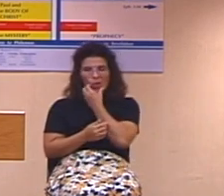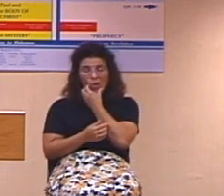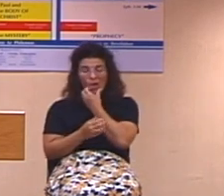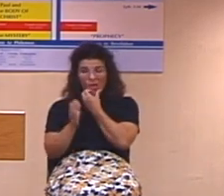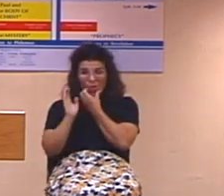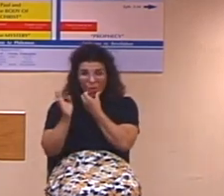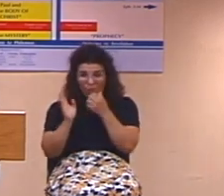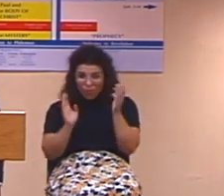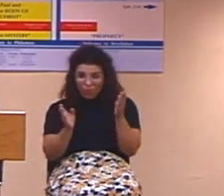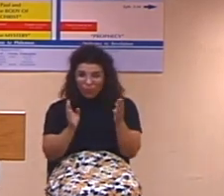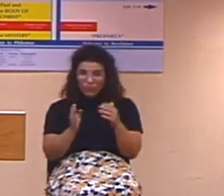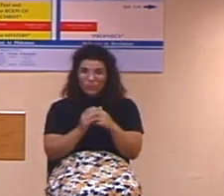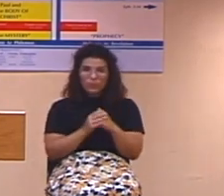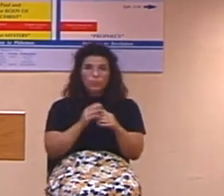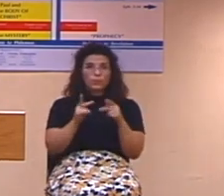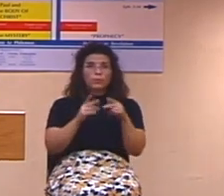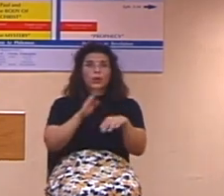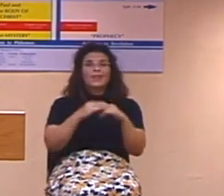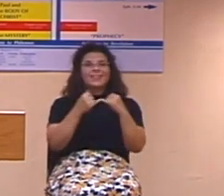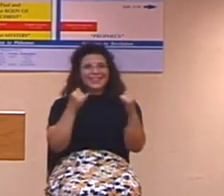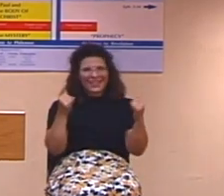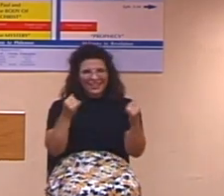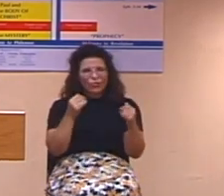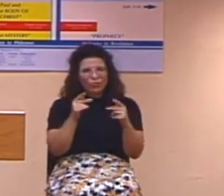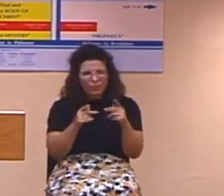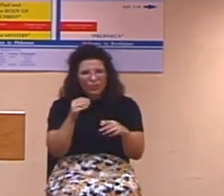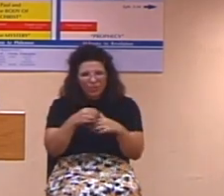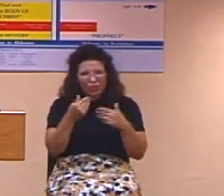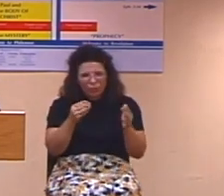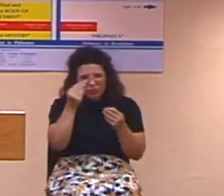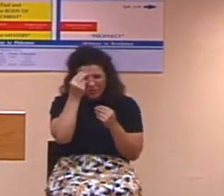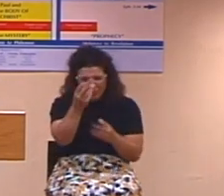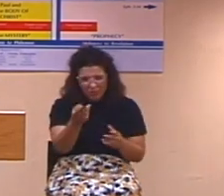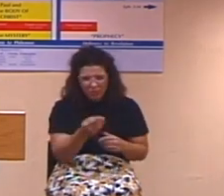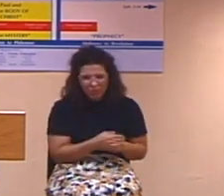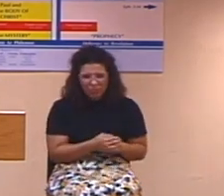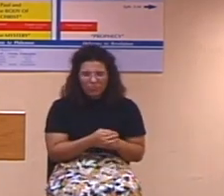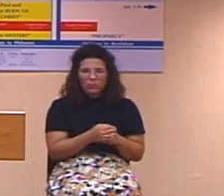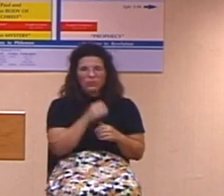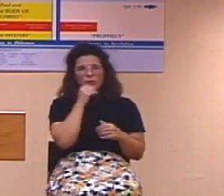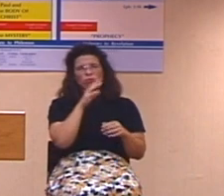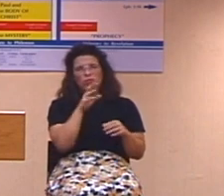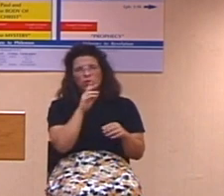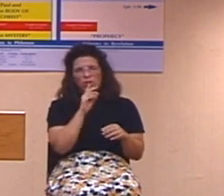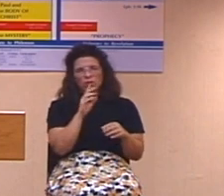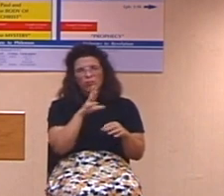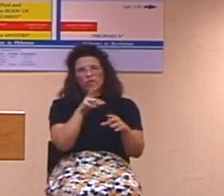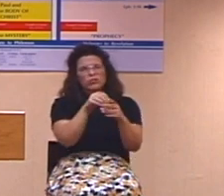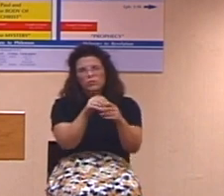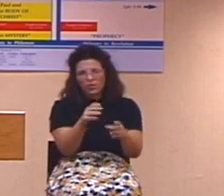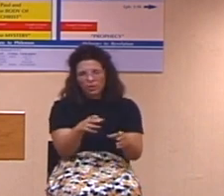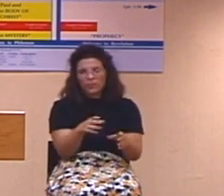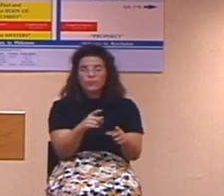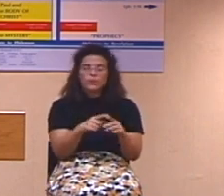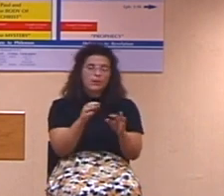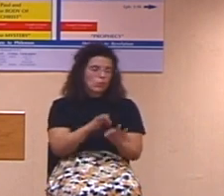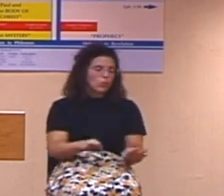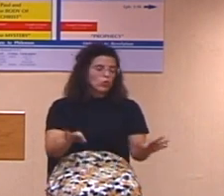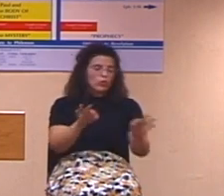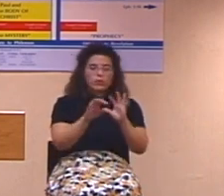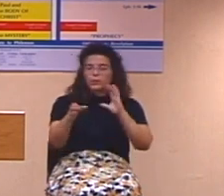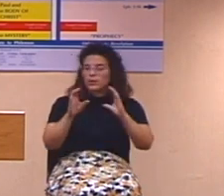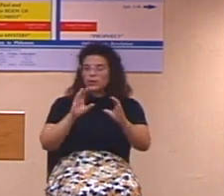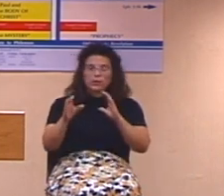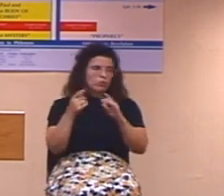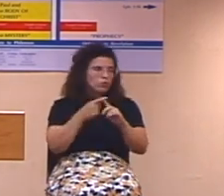Hello? Folks on the internet, there are people in the room, okay? What are you? That's not worthy to be compared to